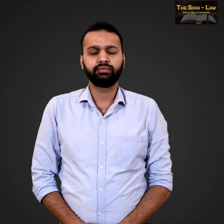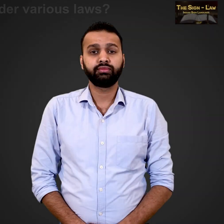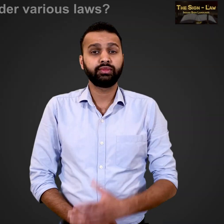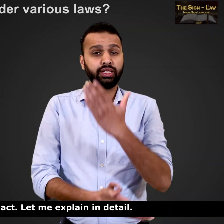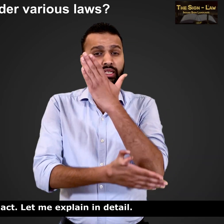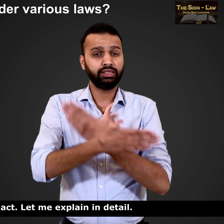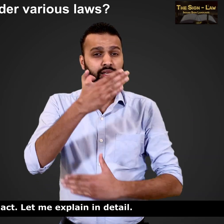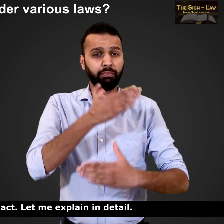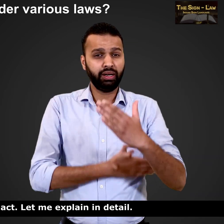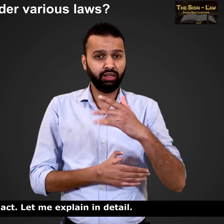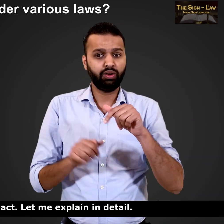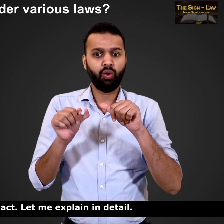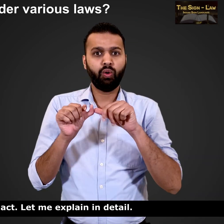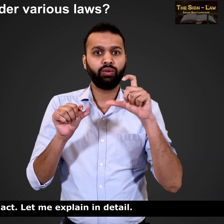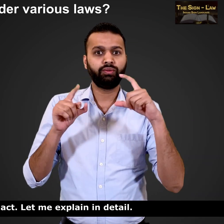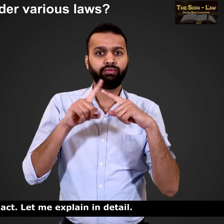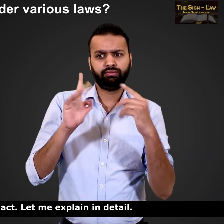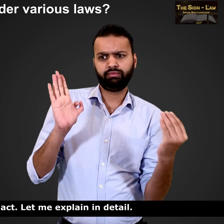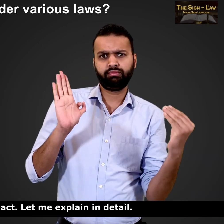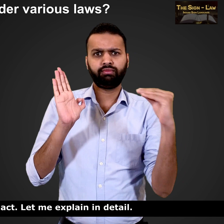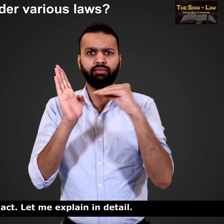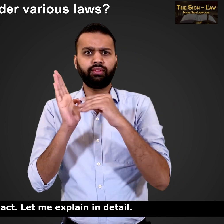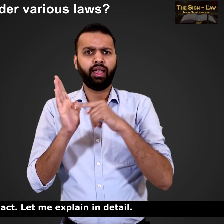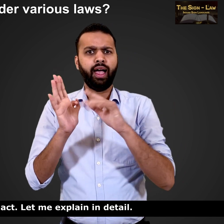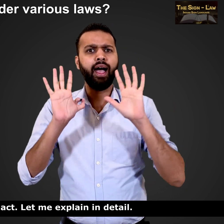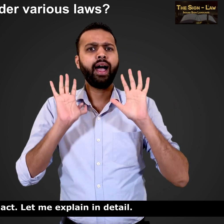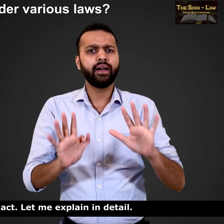We have a Disabilities Act. Let me explain in detail.